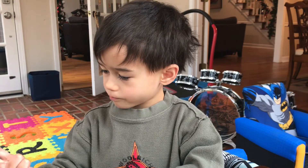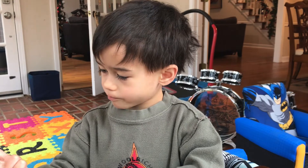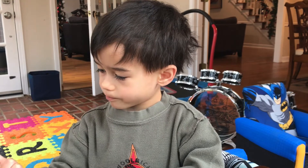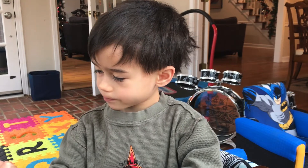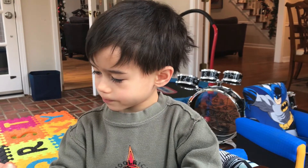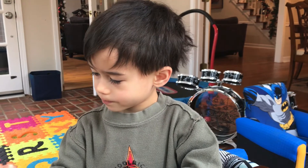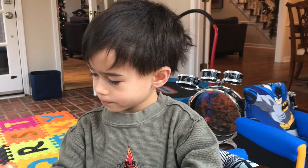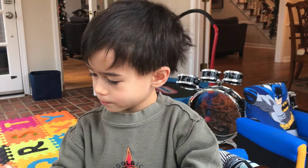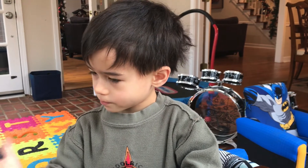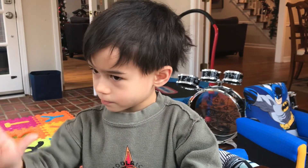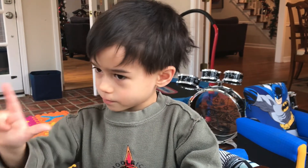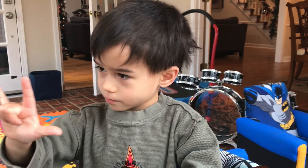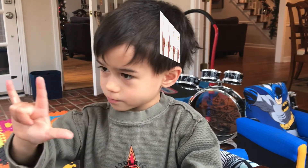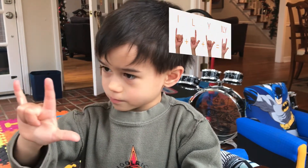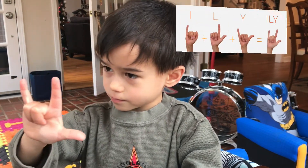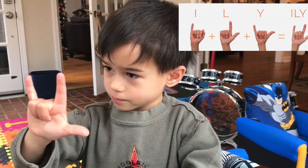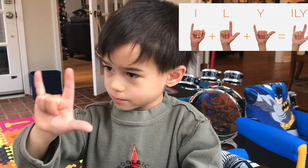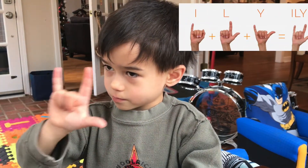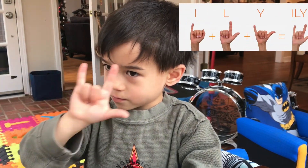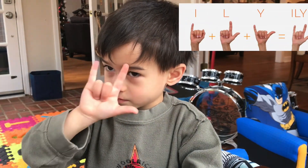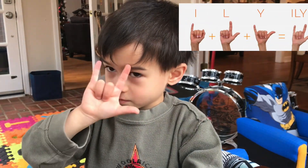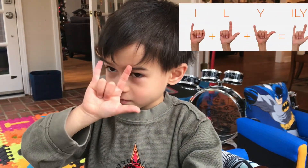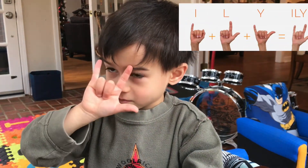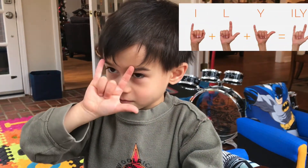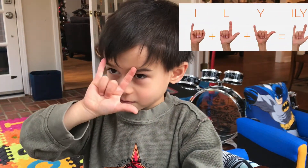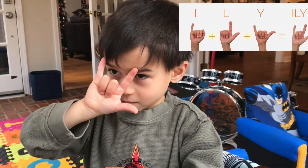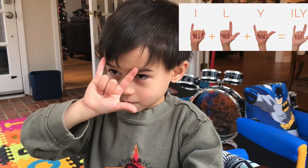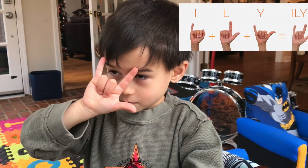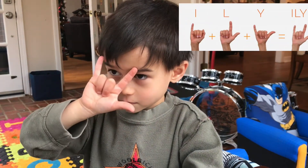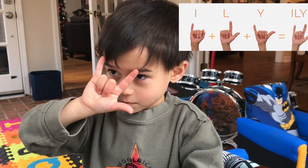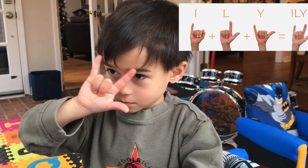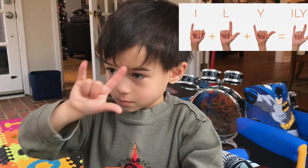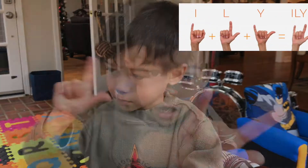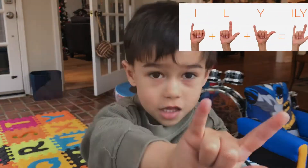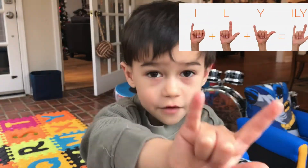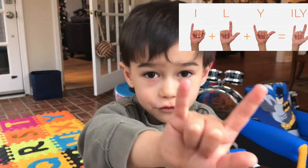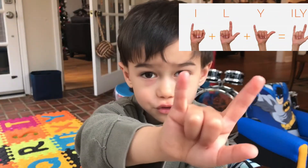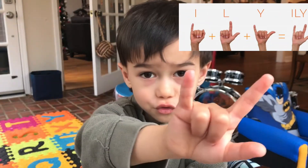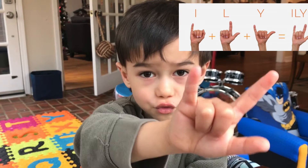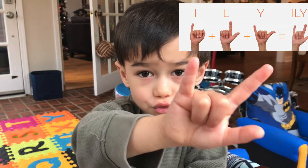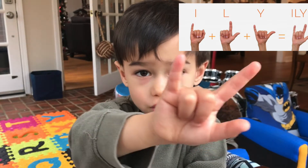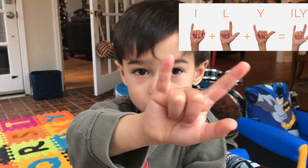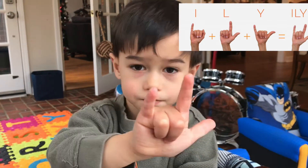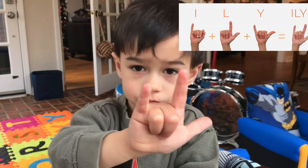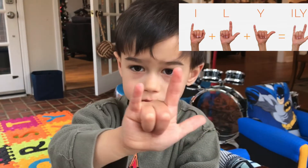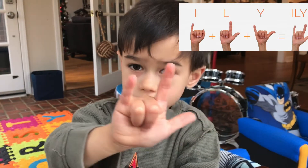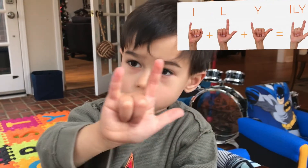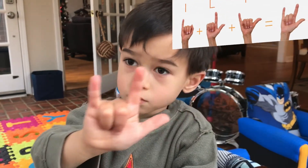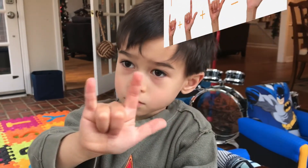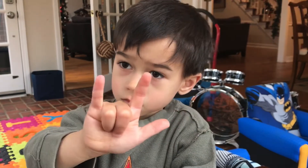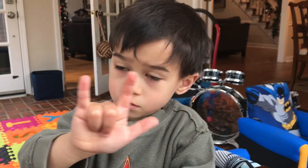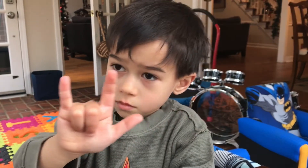Can you see? I love you. I love you. What's next to L?